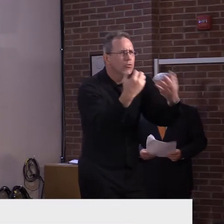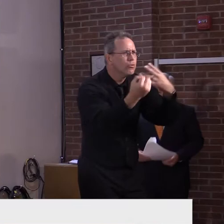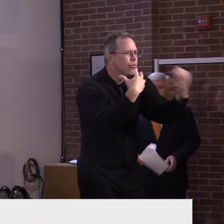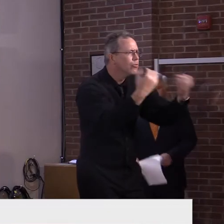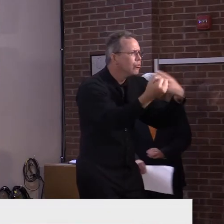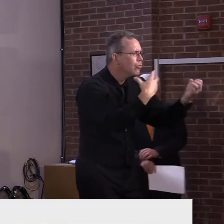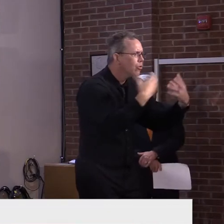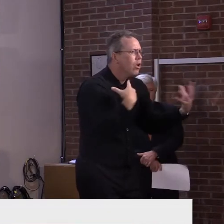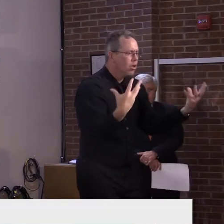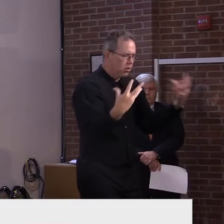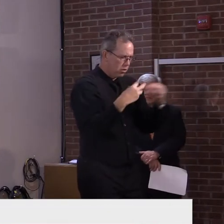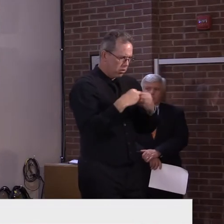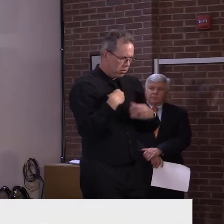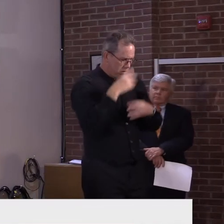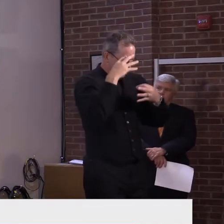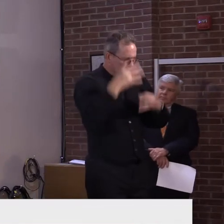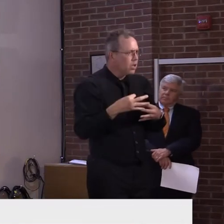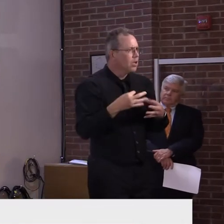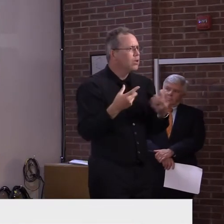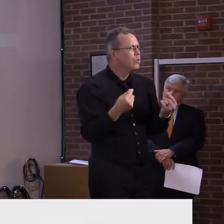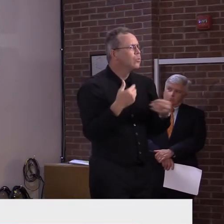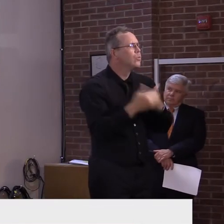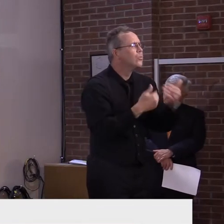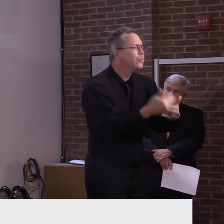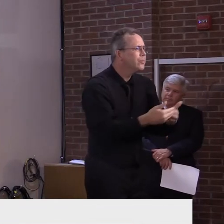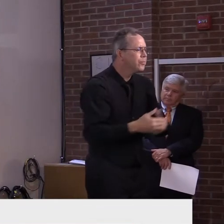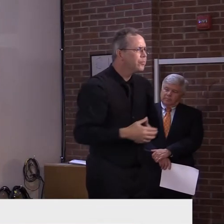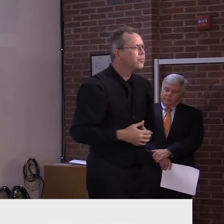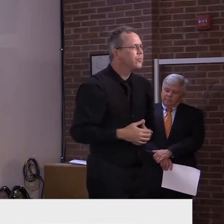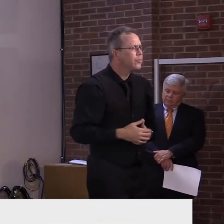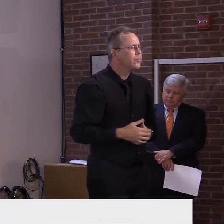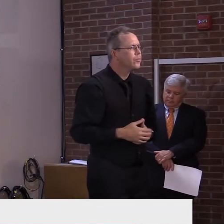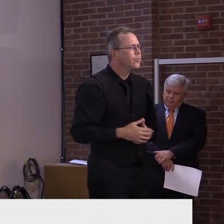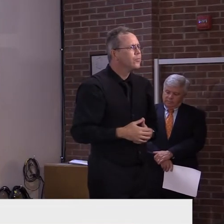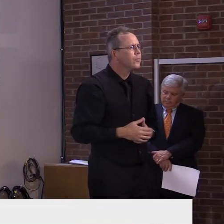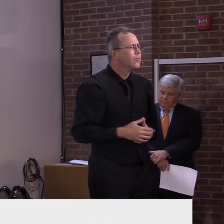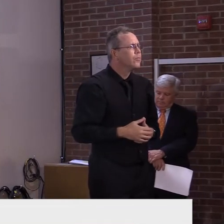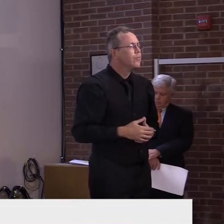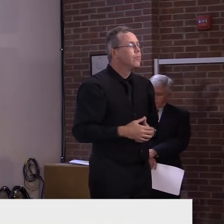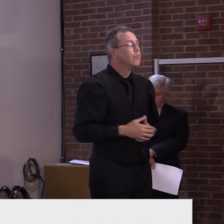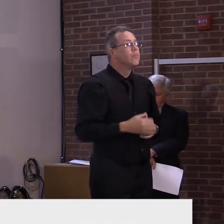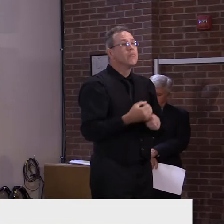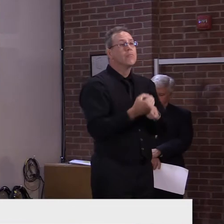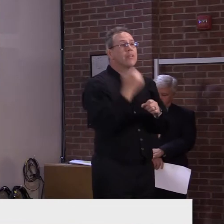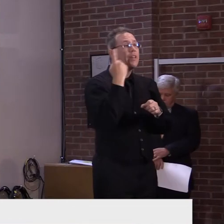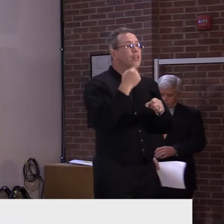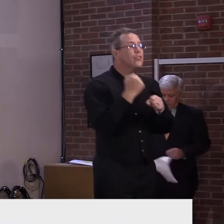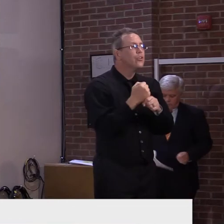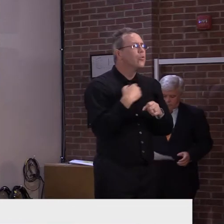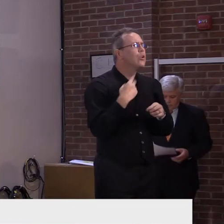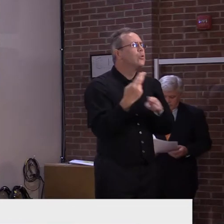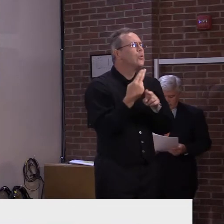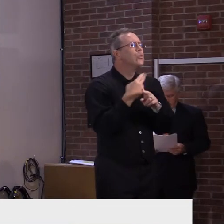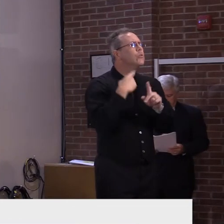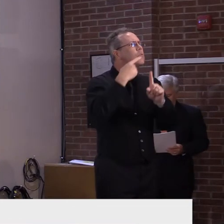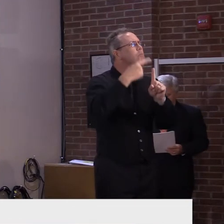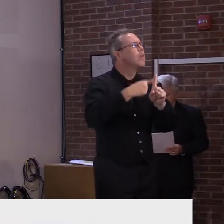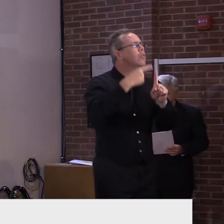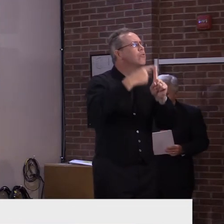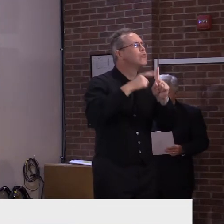of instruction in our schools. This resulted in a monthly survey to districts to understand the patterns of remote, in-person, or hybrid